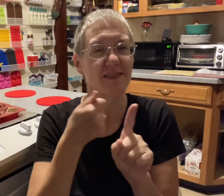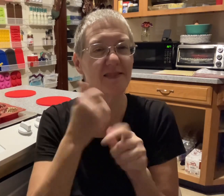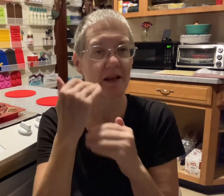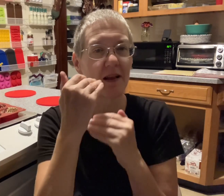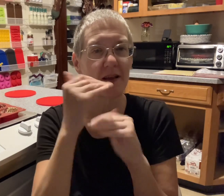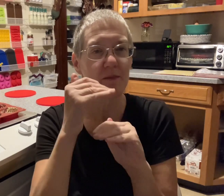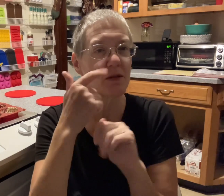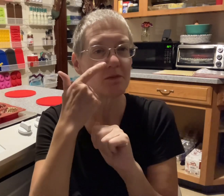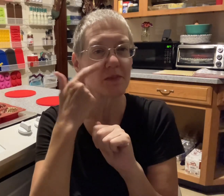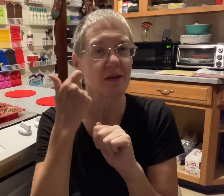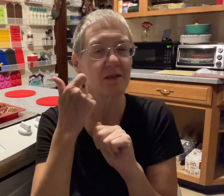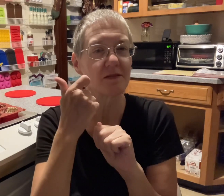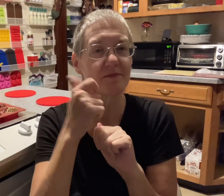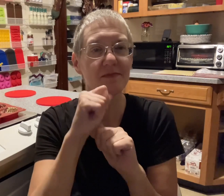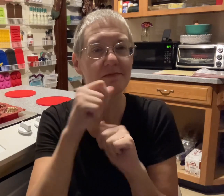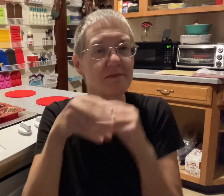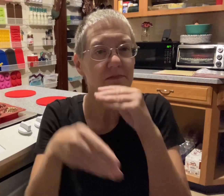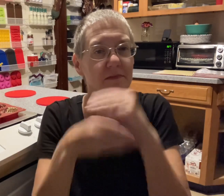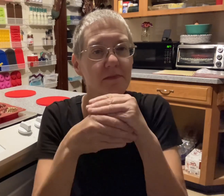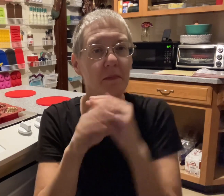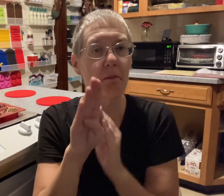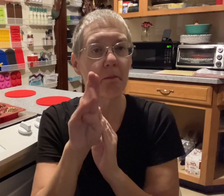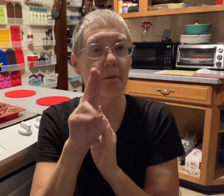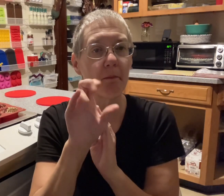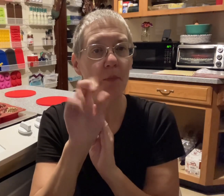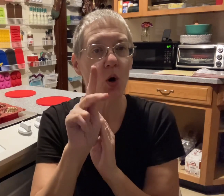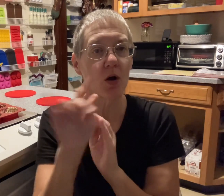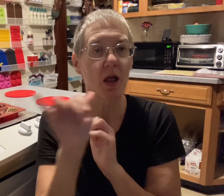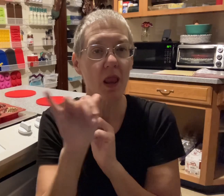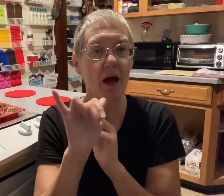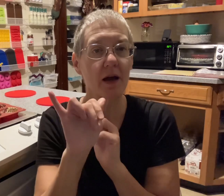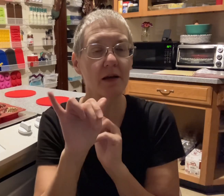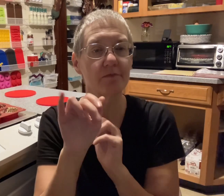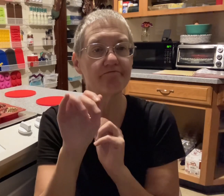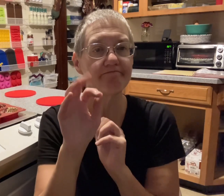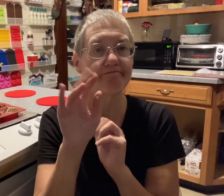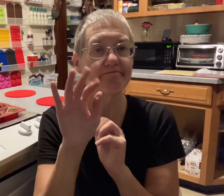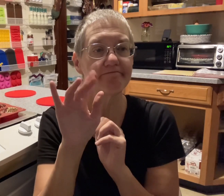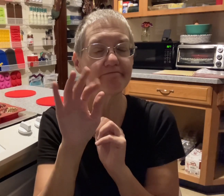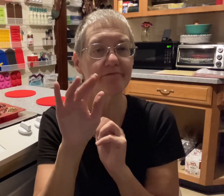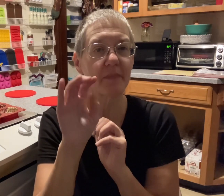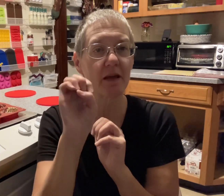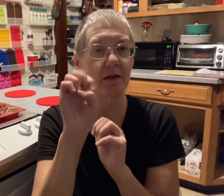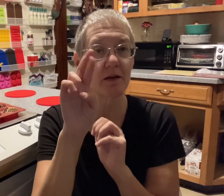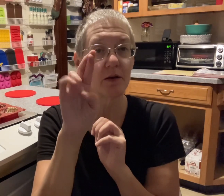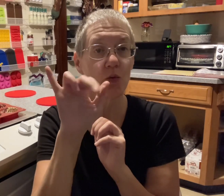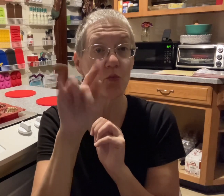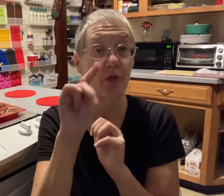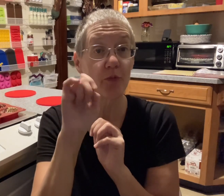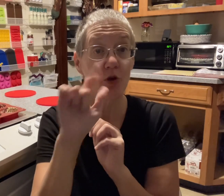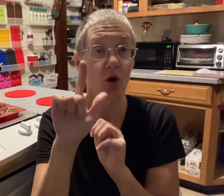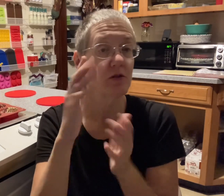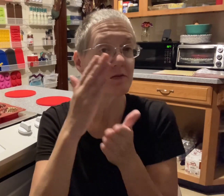all recipes are going to do well with liquid stevia because it doesn't have that granular bulking agent like erythritol